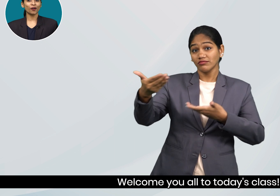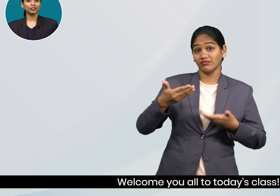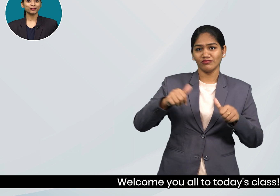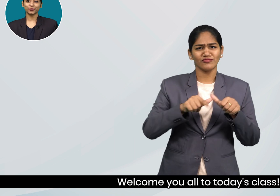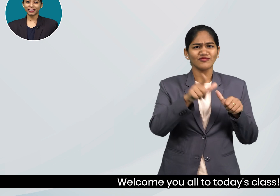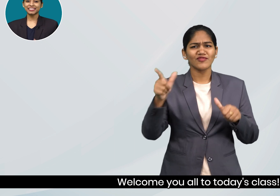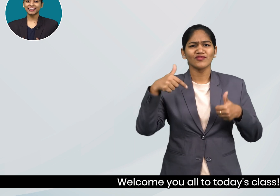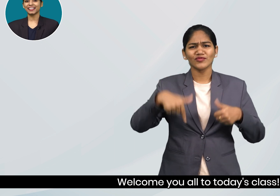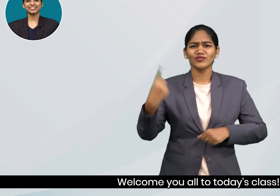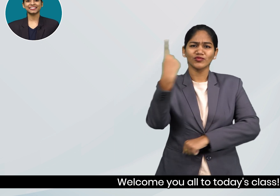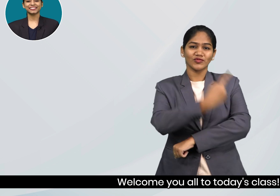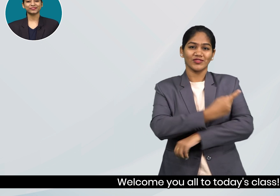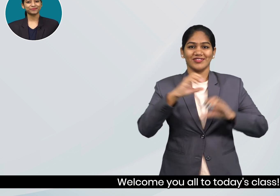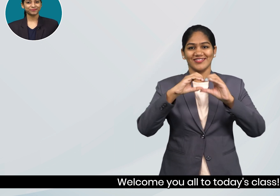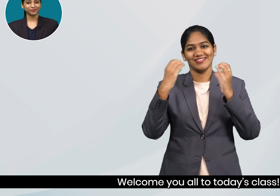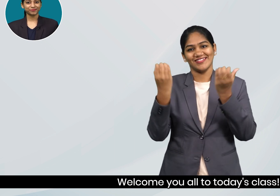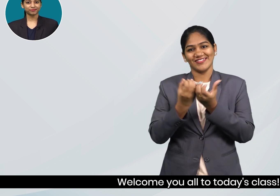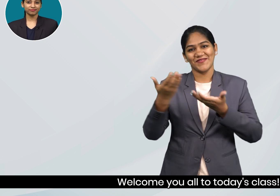Welcome you all to today's class.